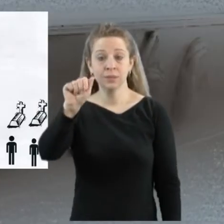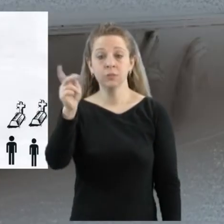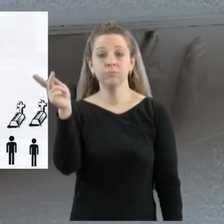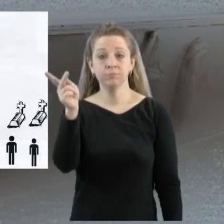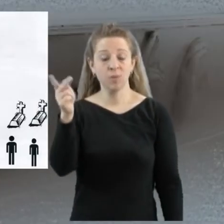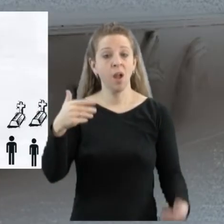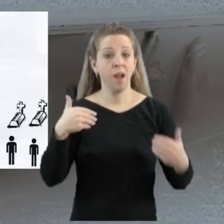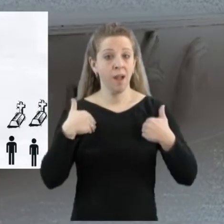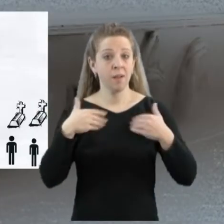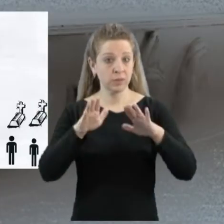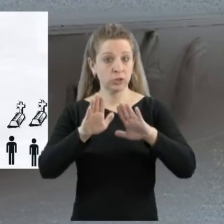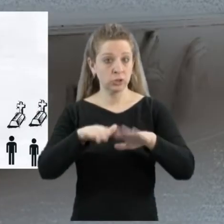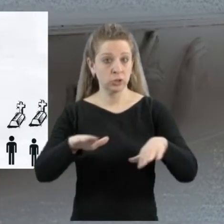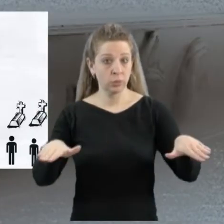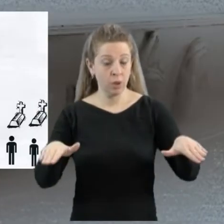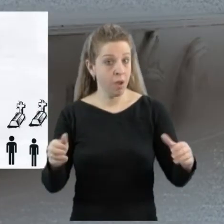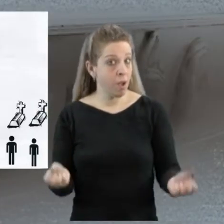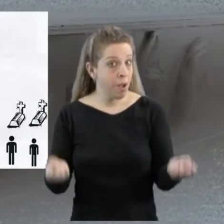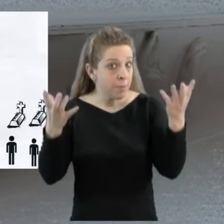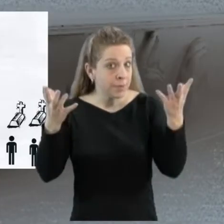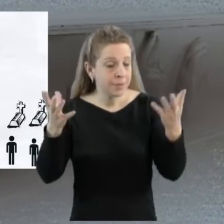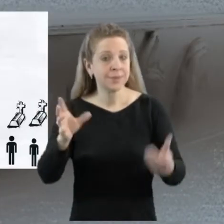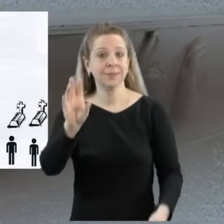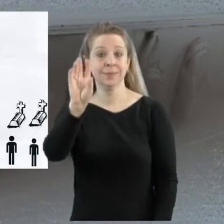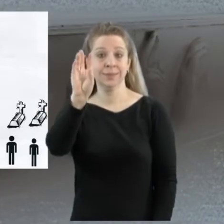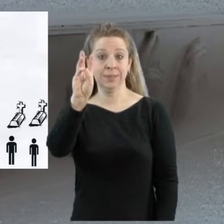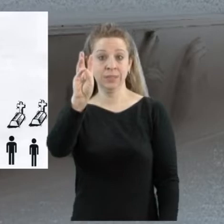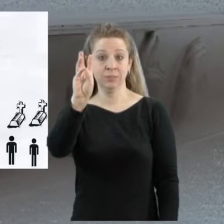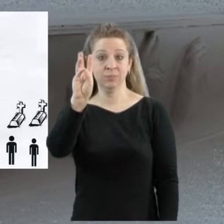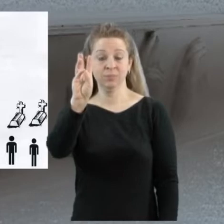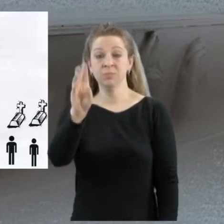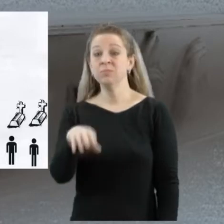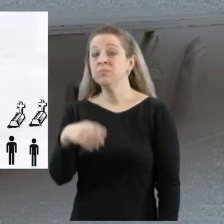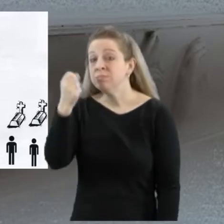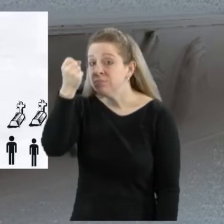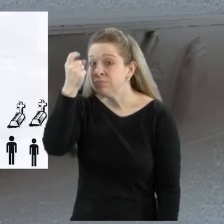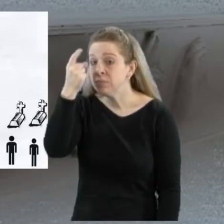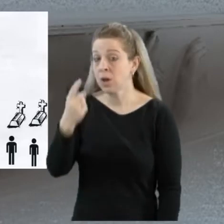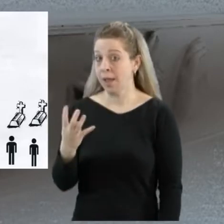Claire and Eliza had 6 children. 4 lived to become adults.